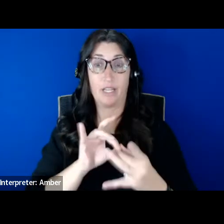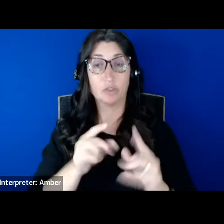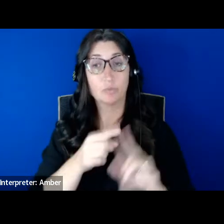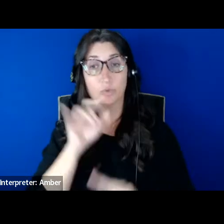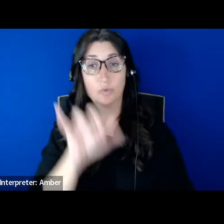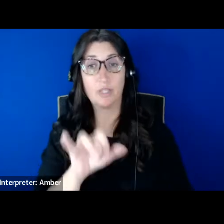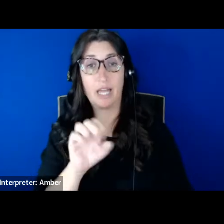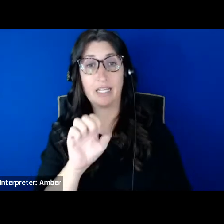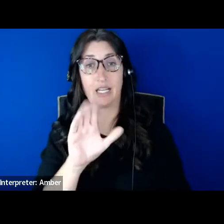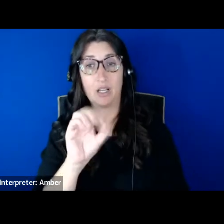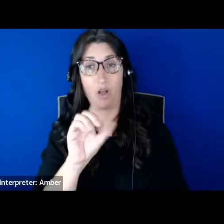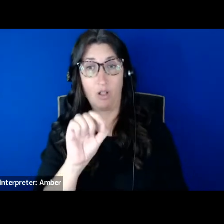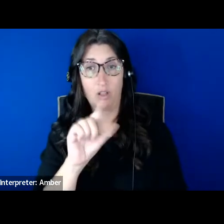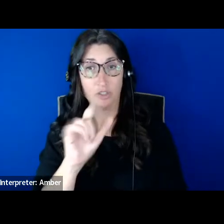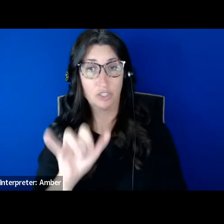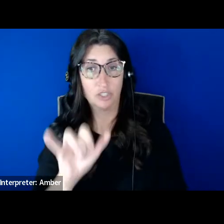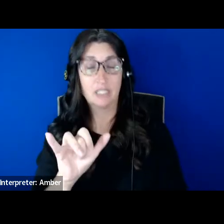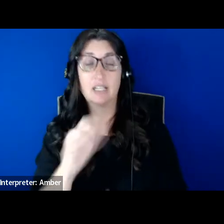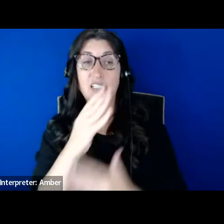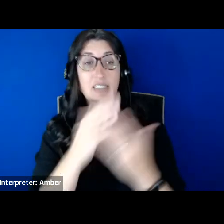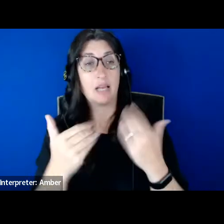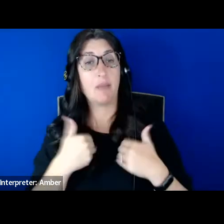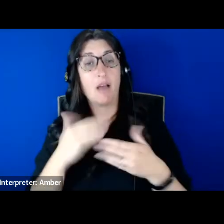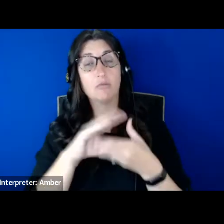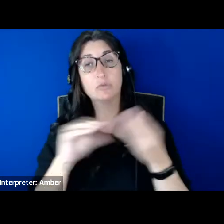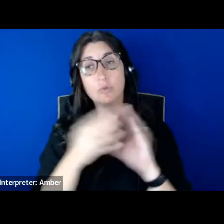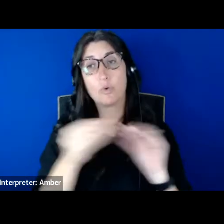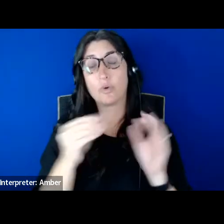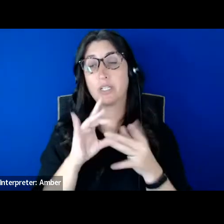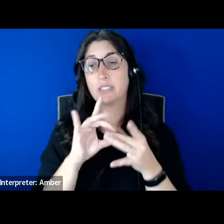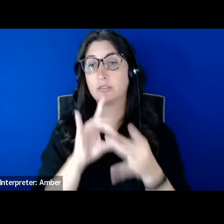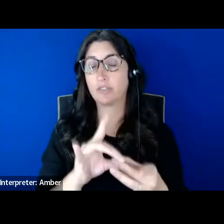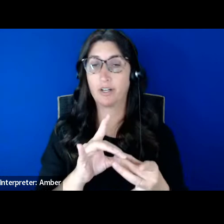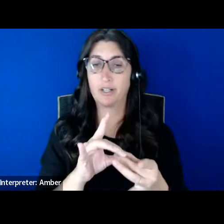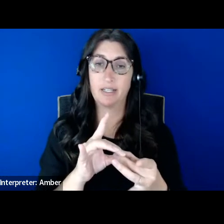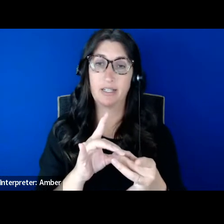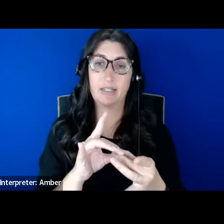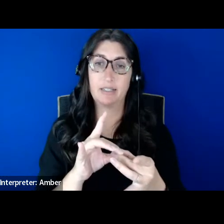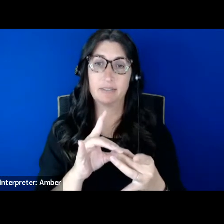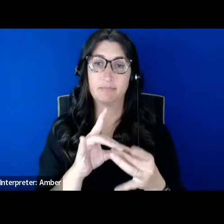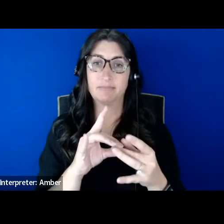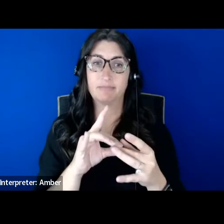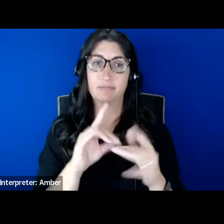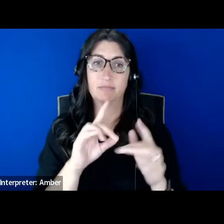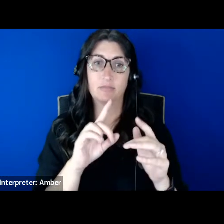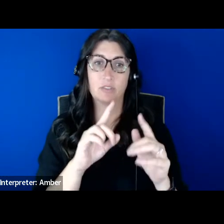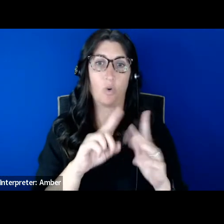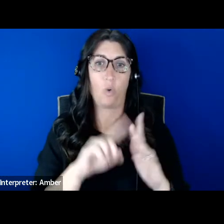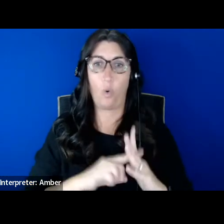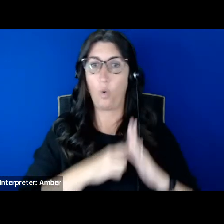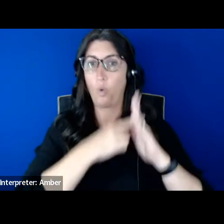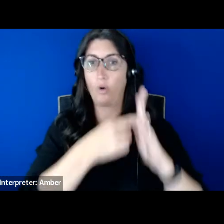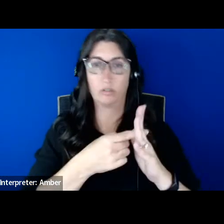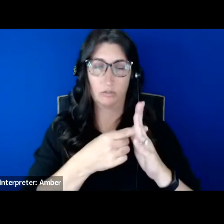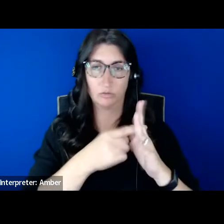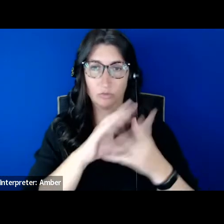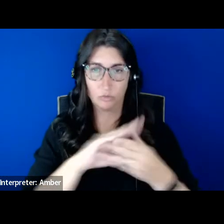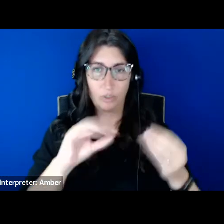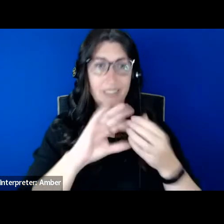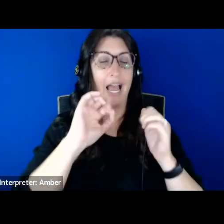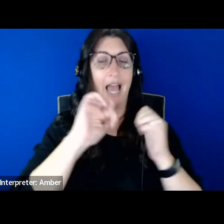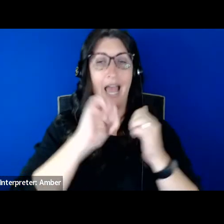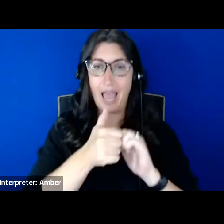And some have stories that are involved origin stories, how the world came about, the beginning